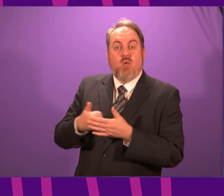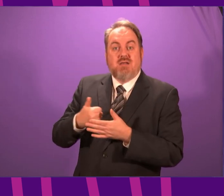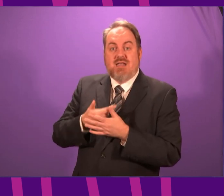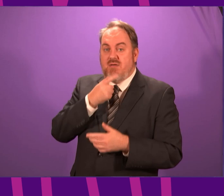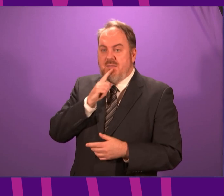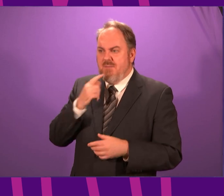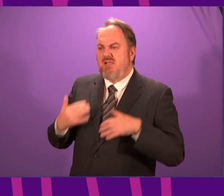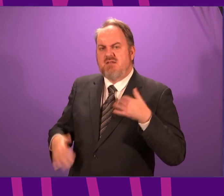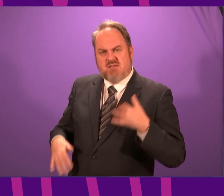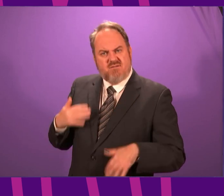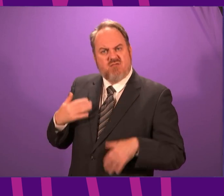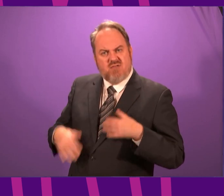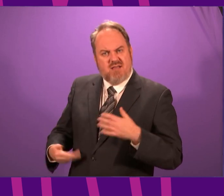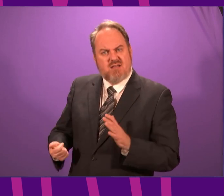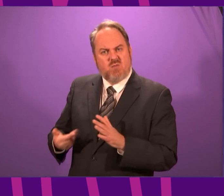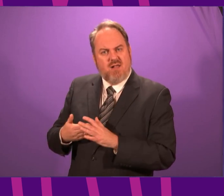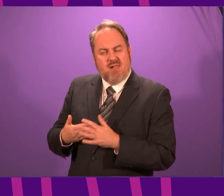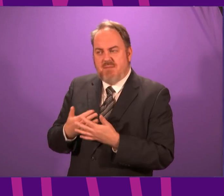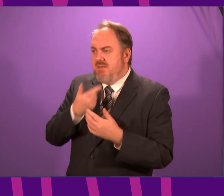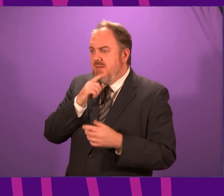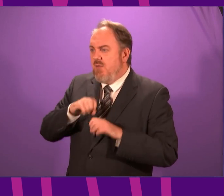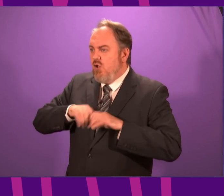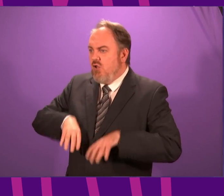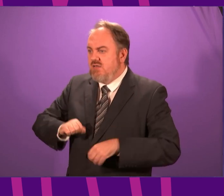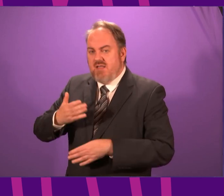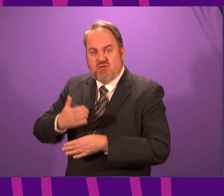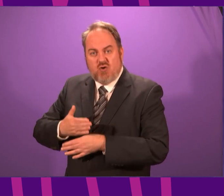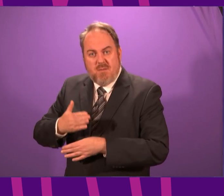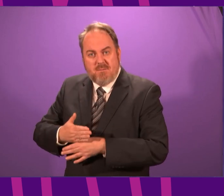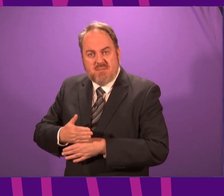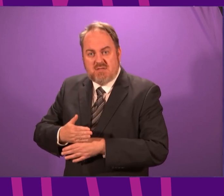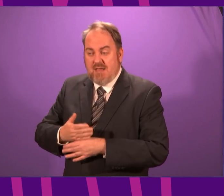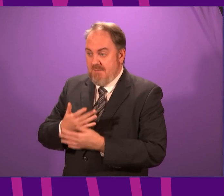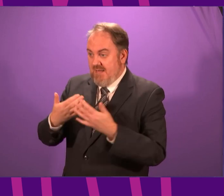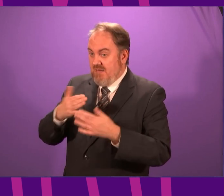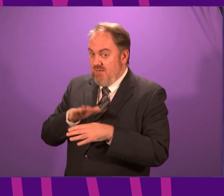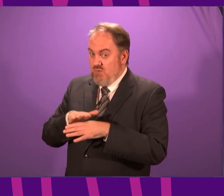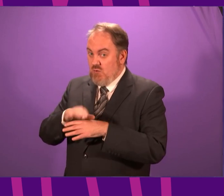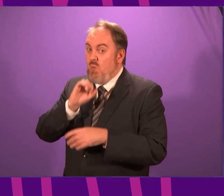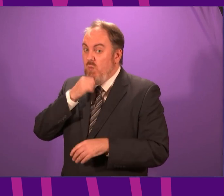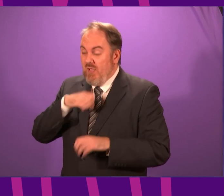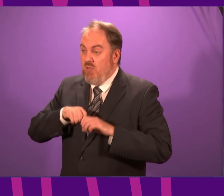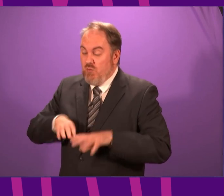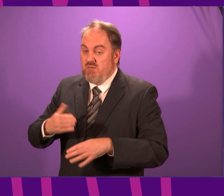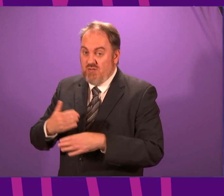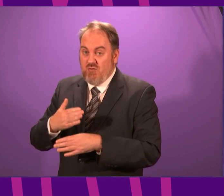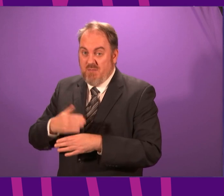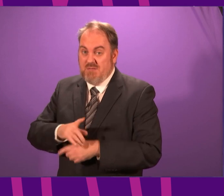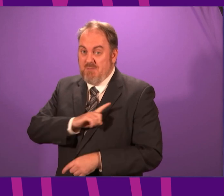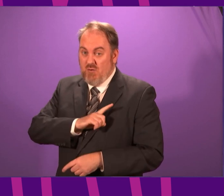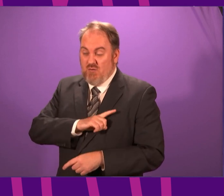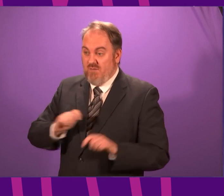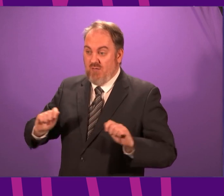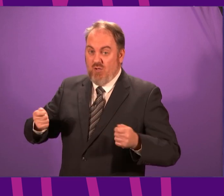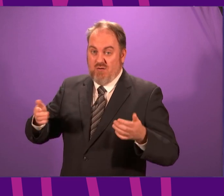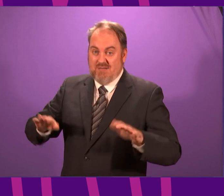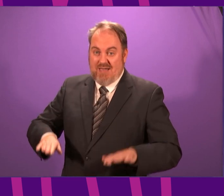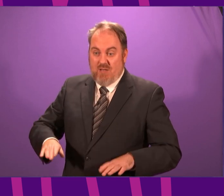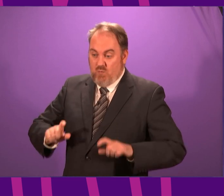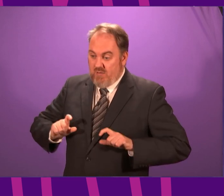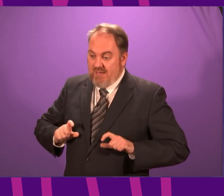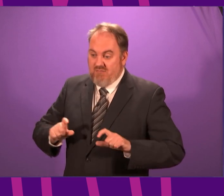businesses, and we have to be mindful of that. Those who have lost their jobs, and more who will lose their jobs, sadly, as the lockdown framework